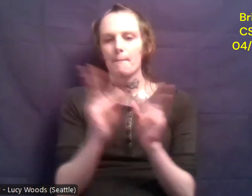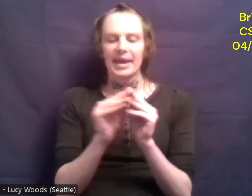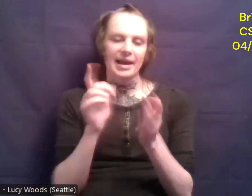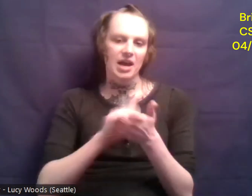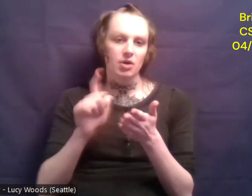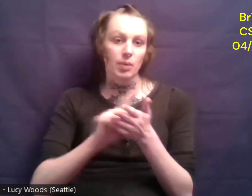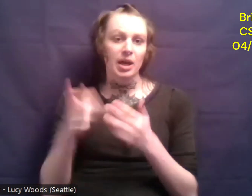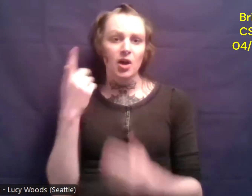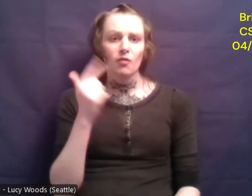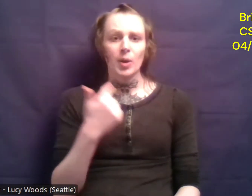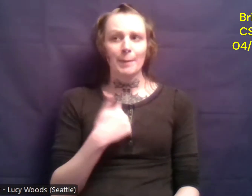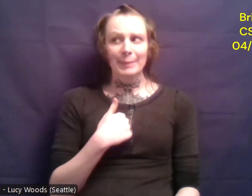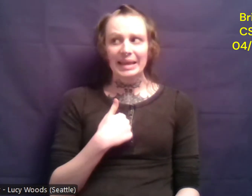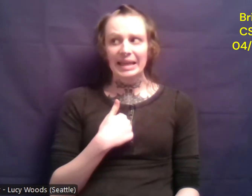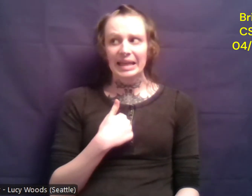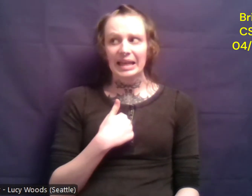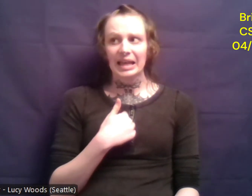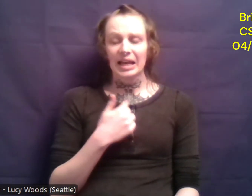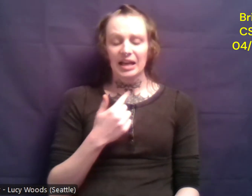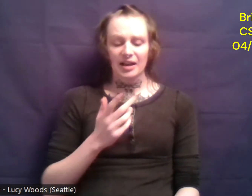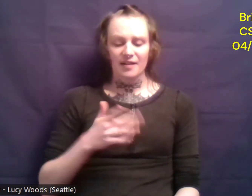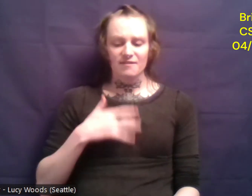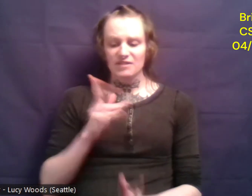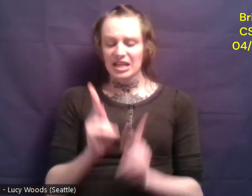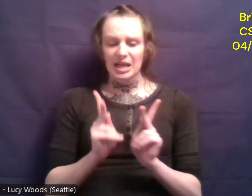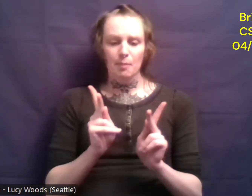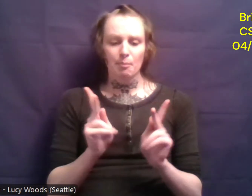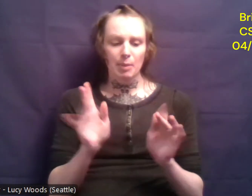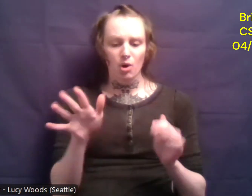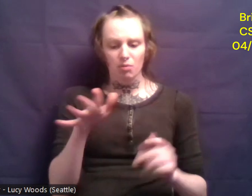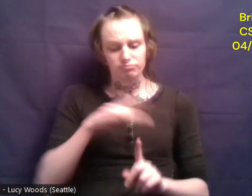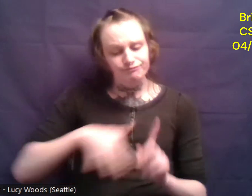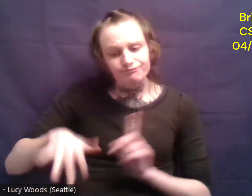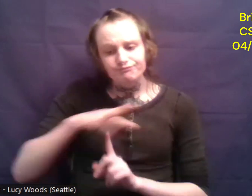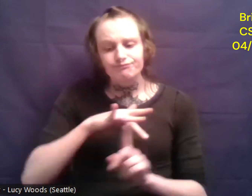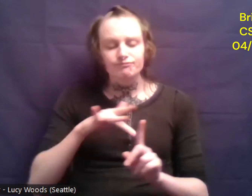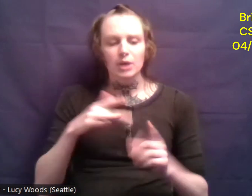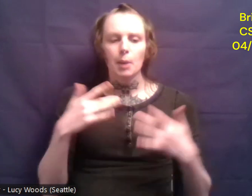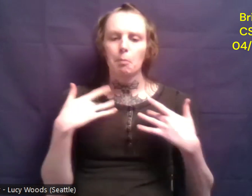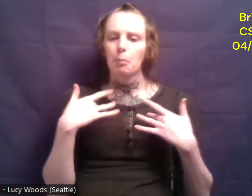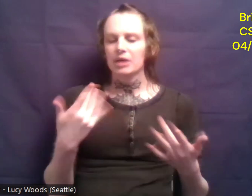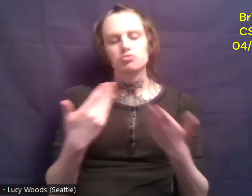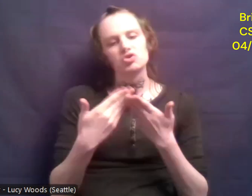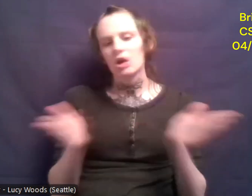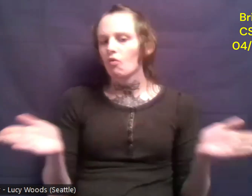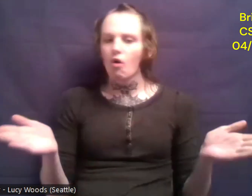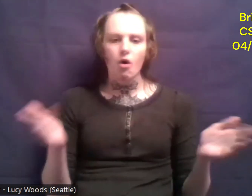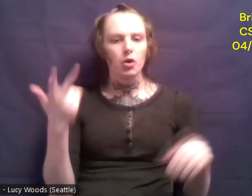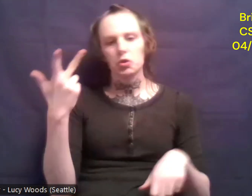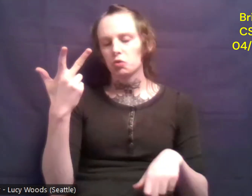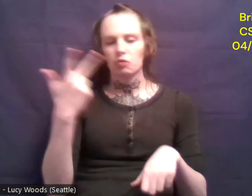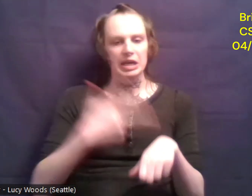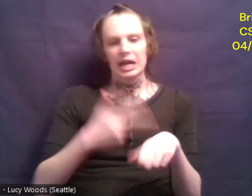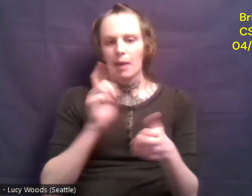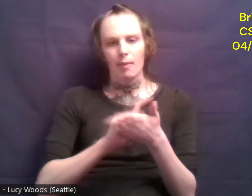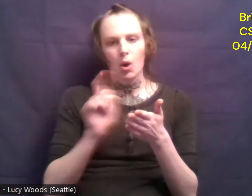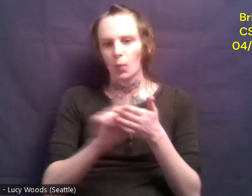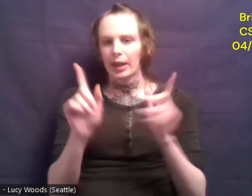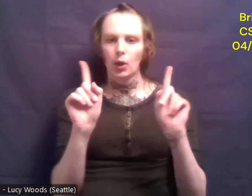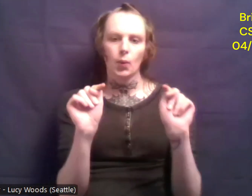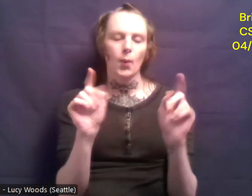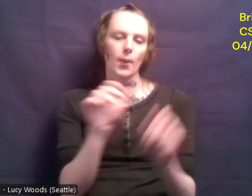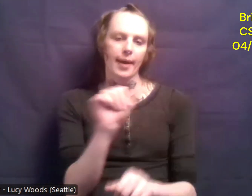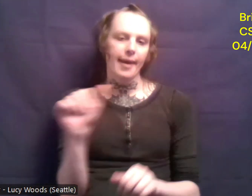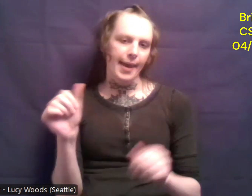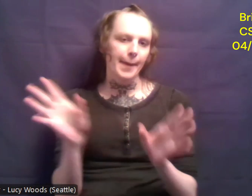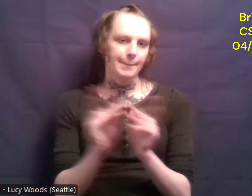like a common baseline. So it's like it's funny. My mom is very, and my dad, but like my parents